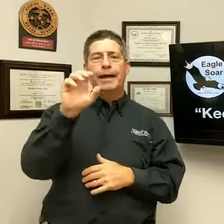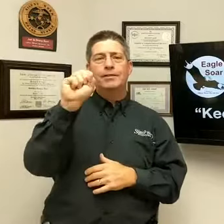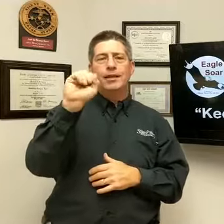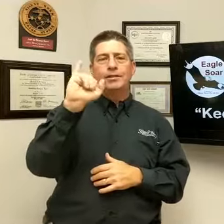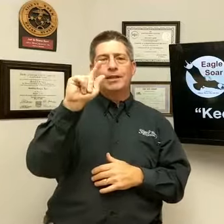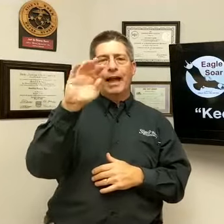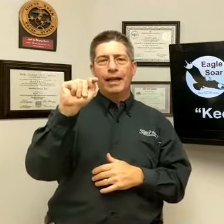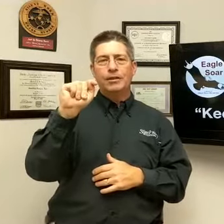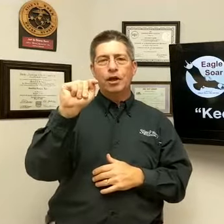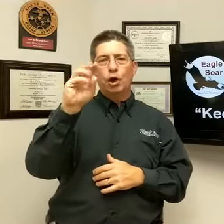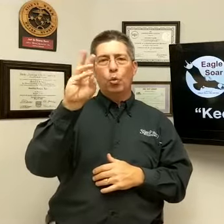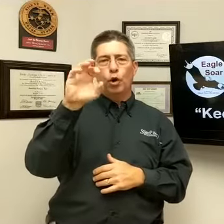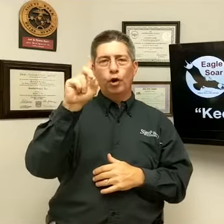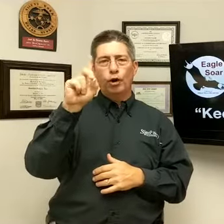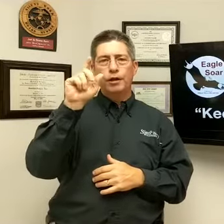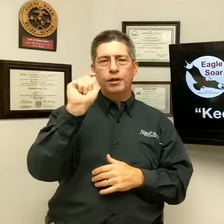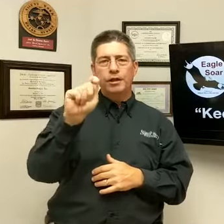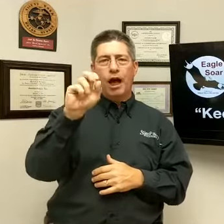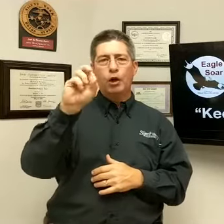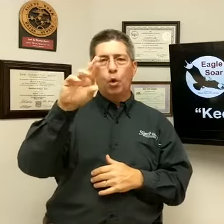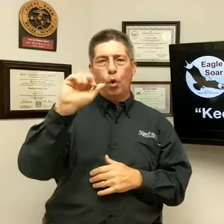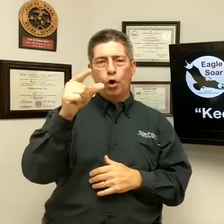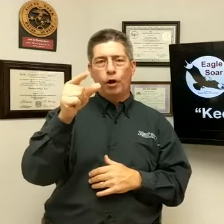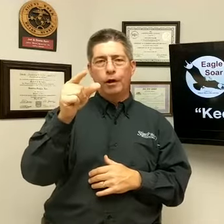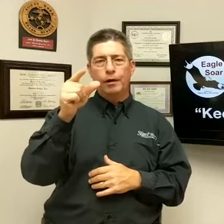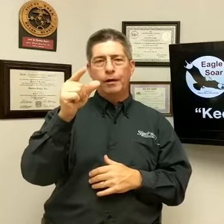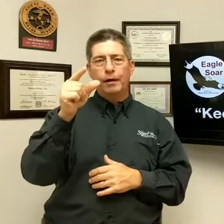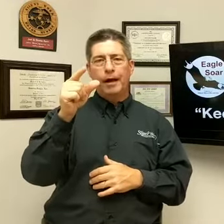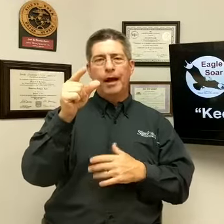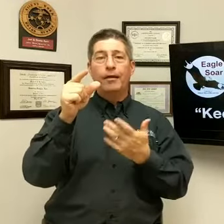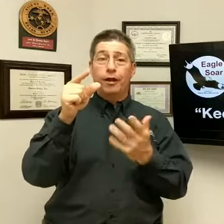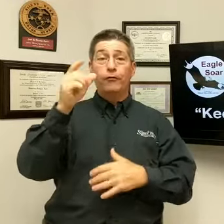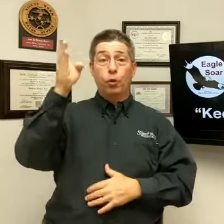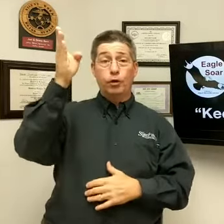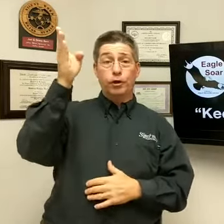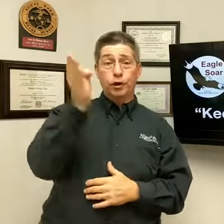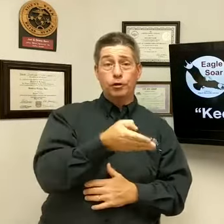at silentword.org, and then if you want to, you can go